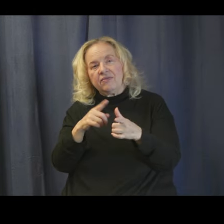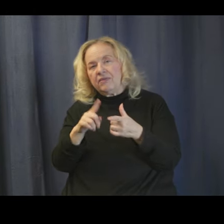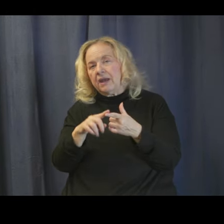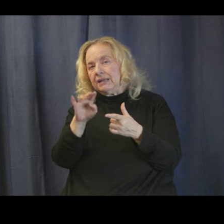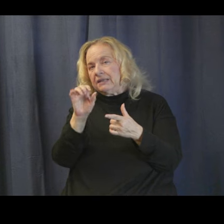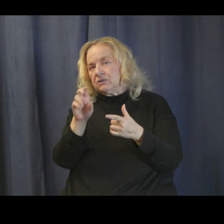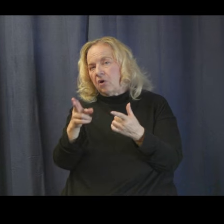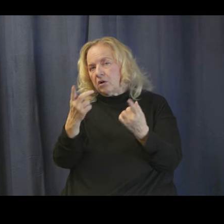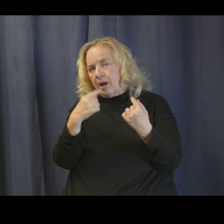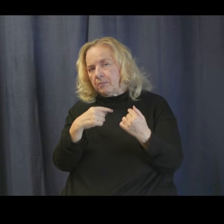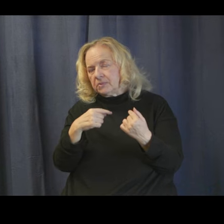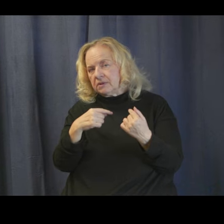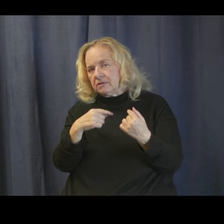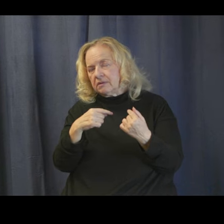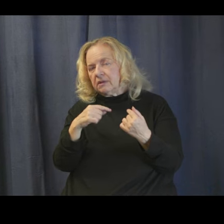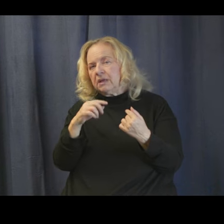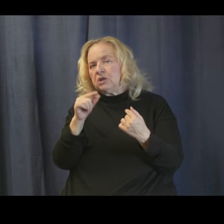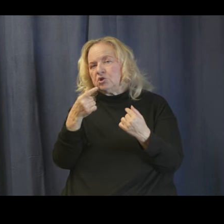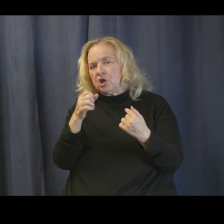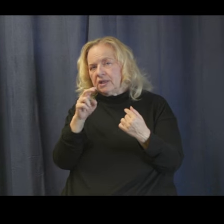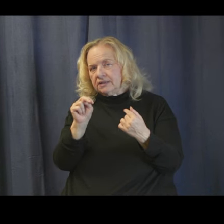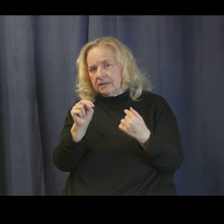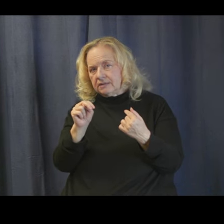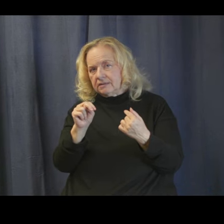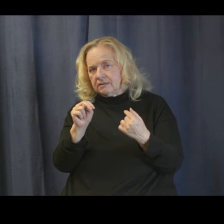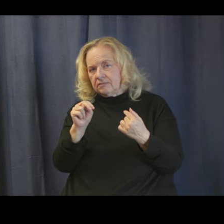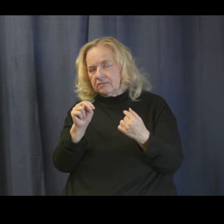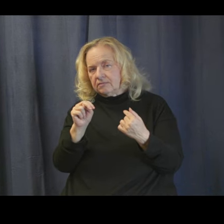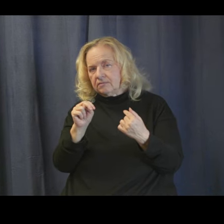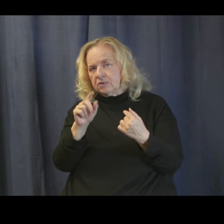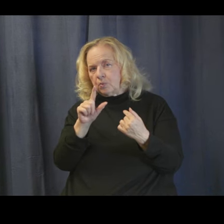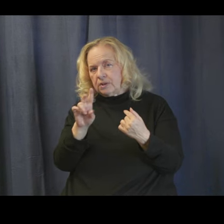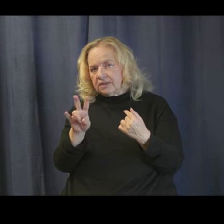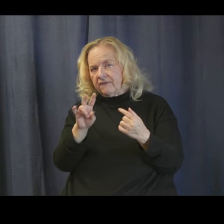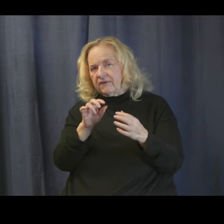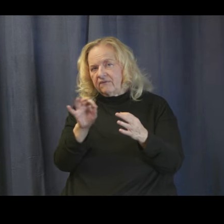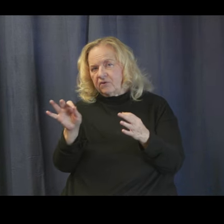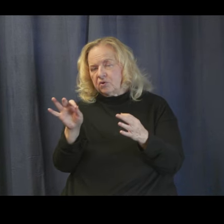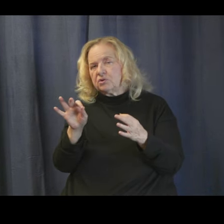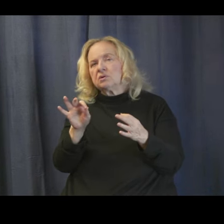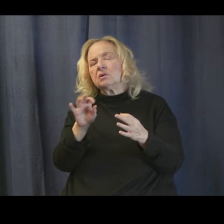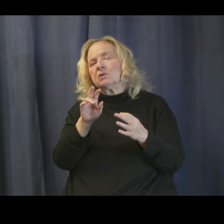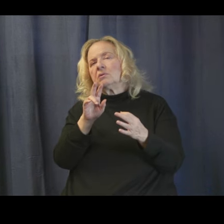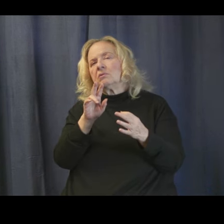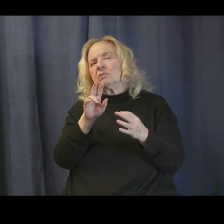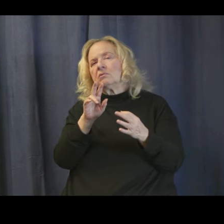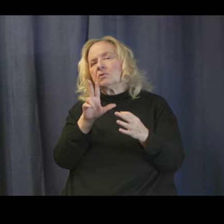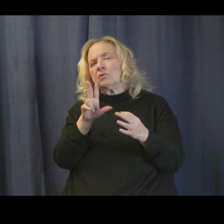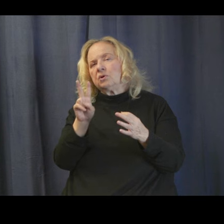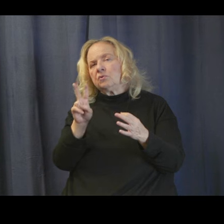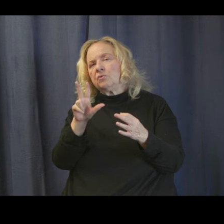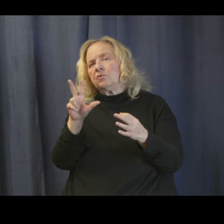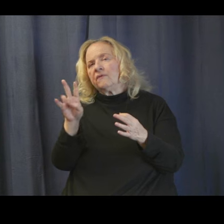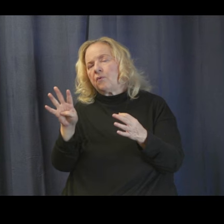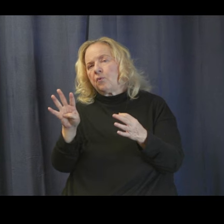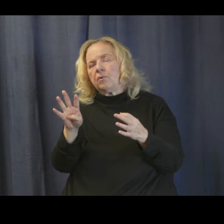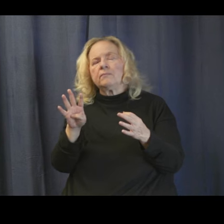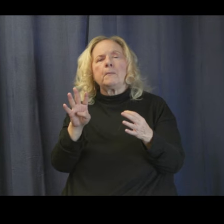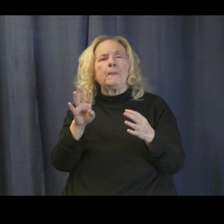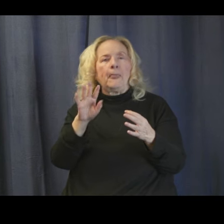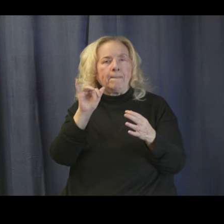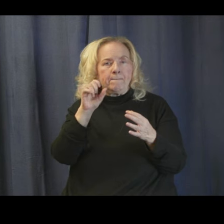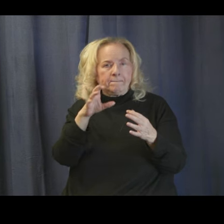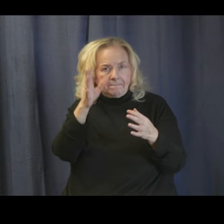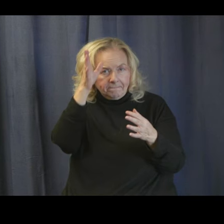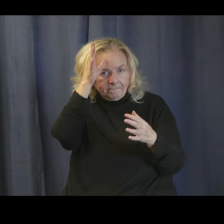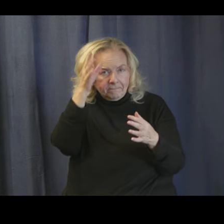And then Esau comes in Genesis. This is 27, verse 32 through 34. And